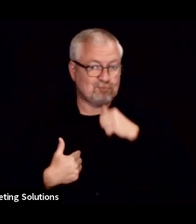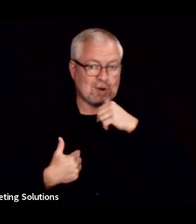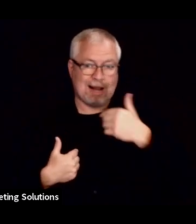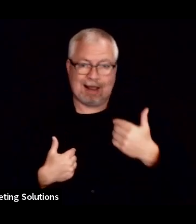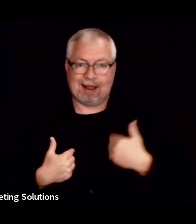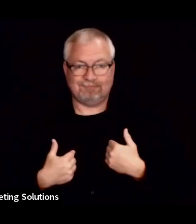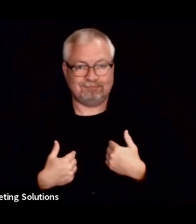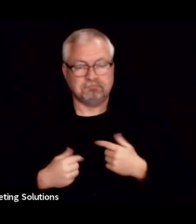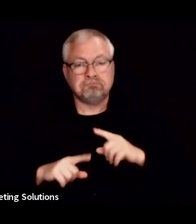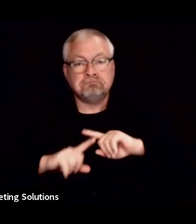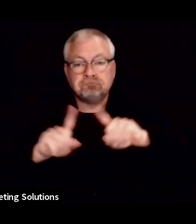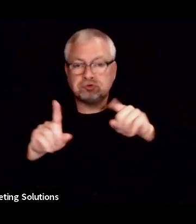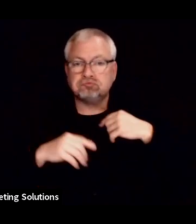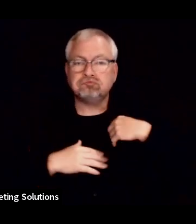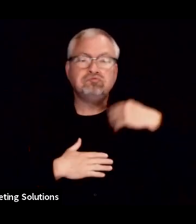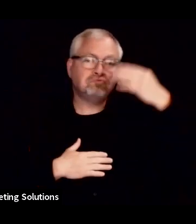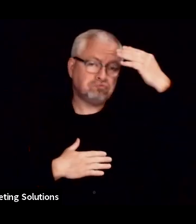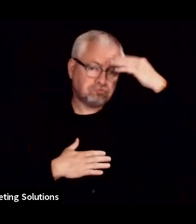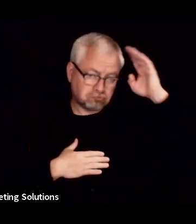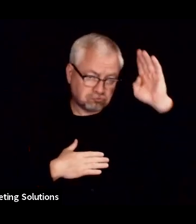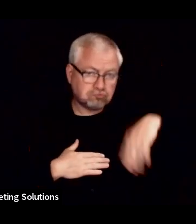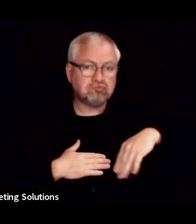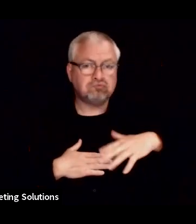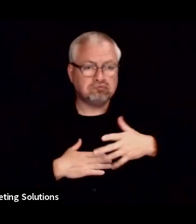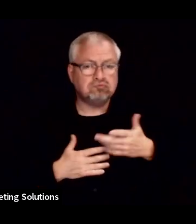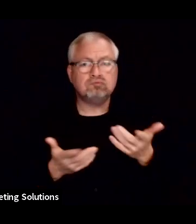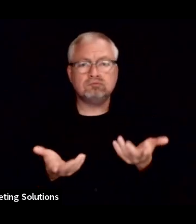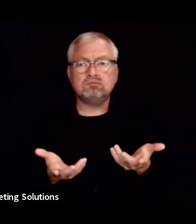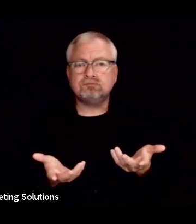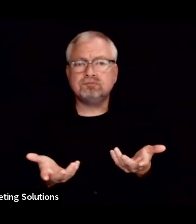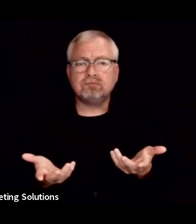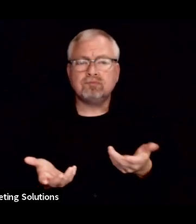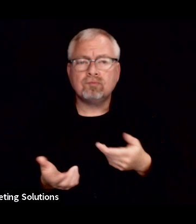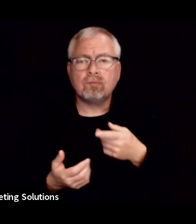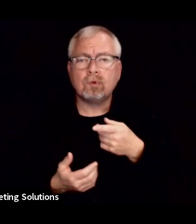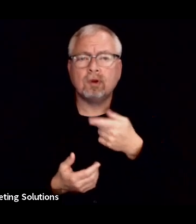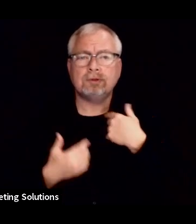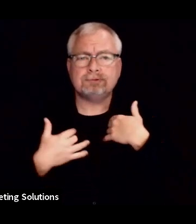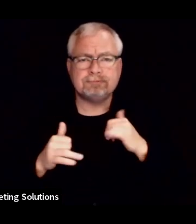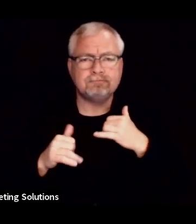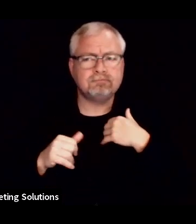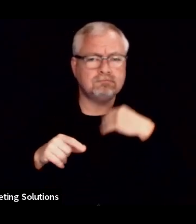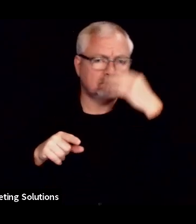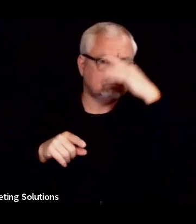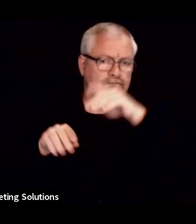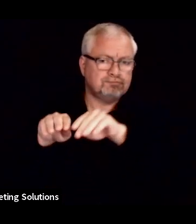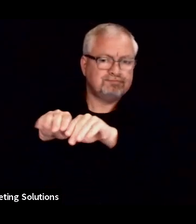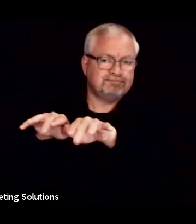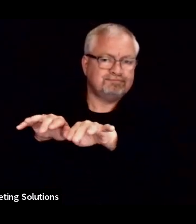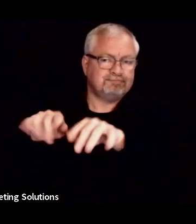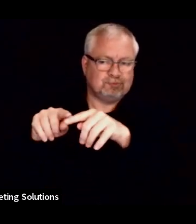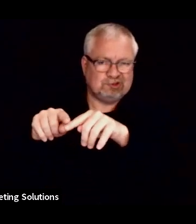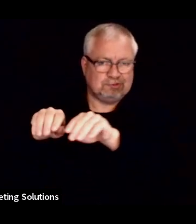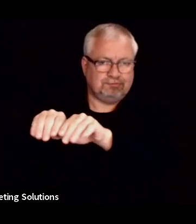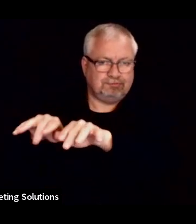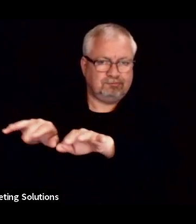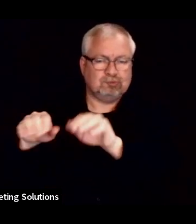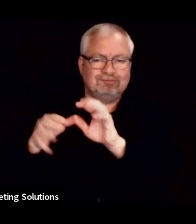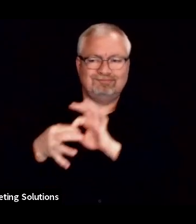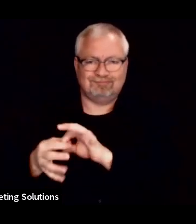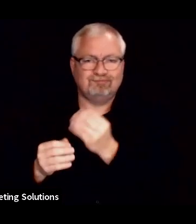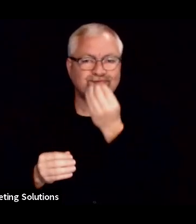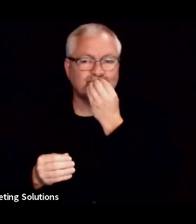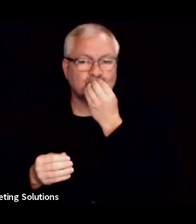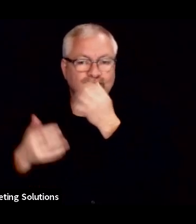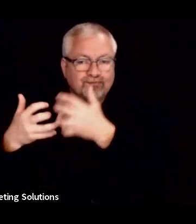there do continue to be activities around some of the food processing plants. I think we're up